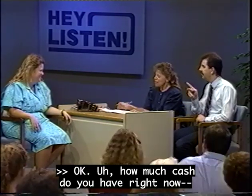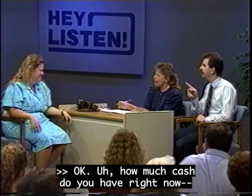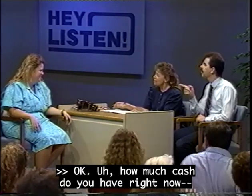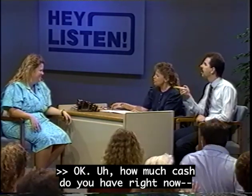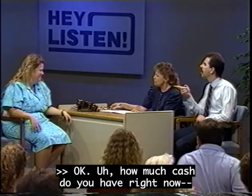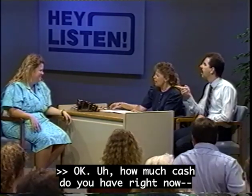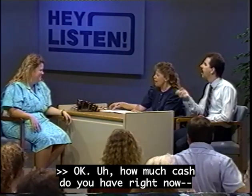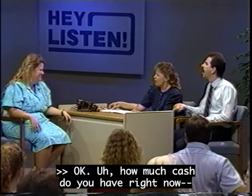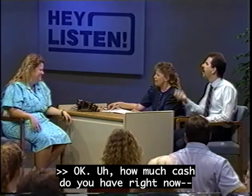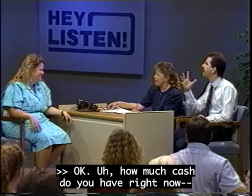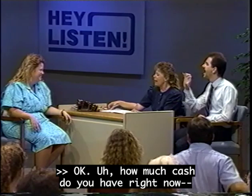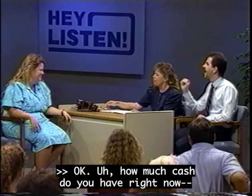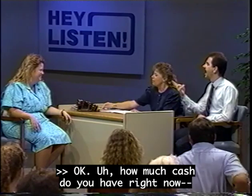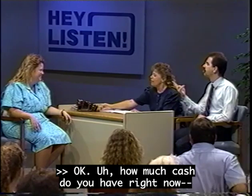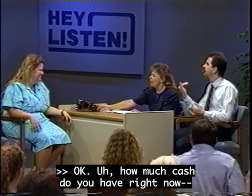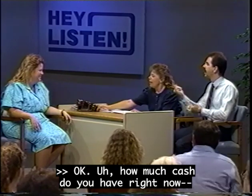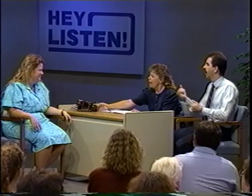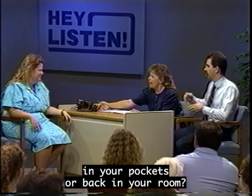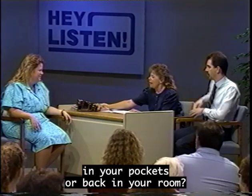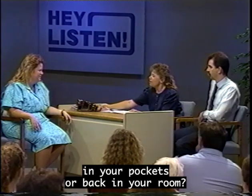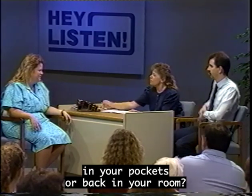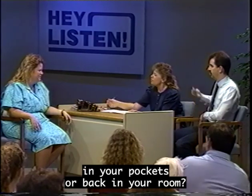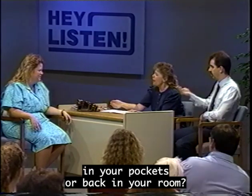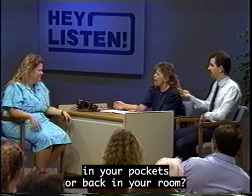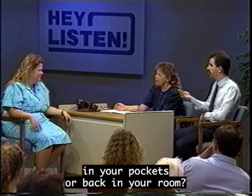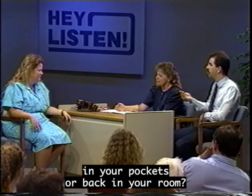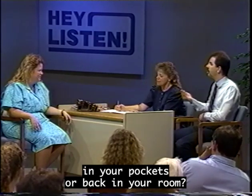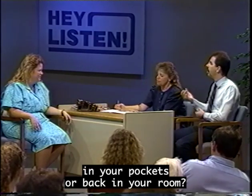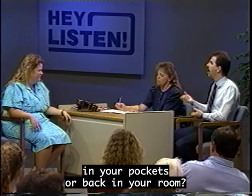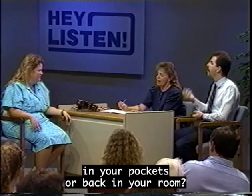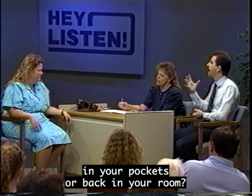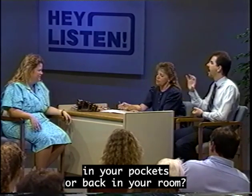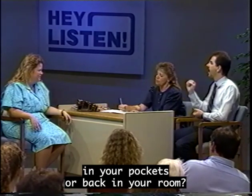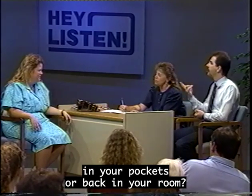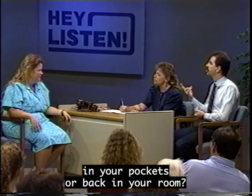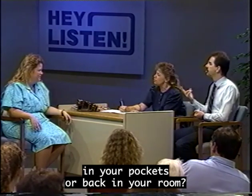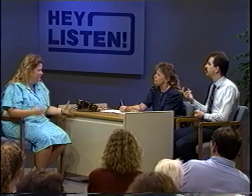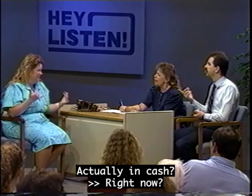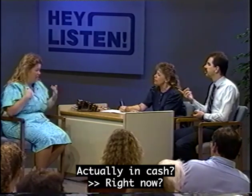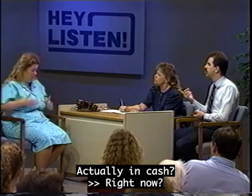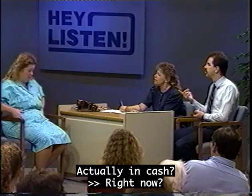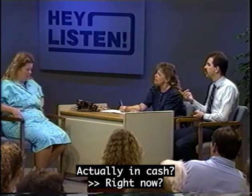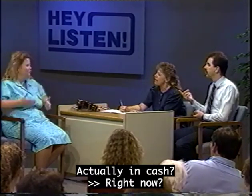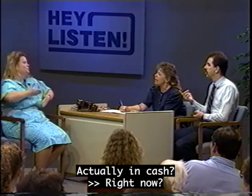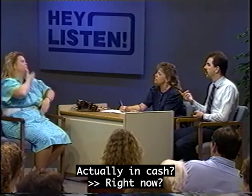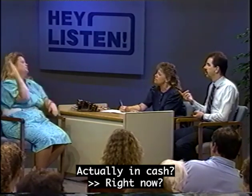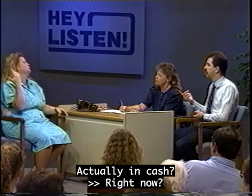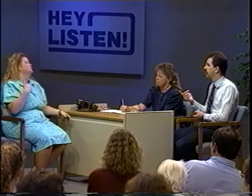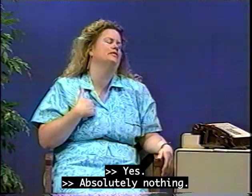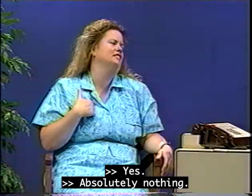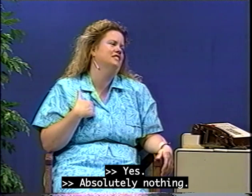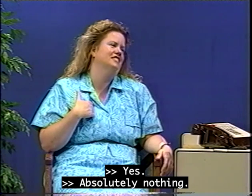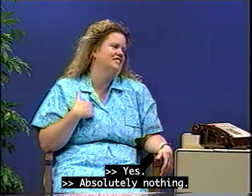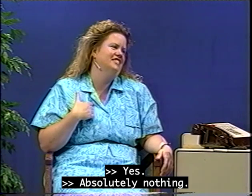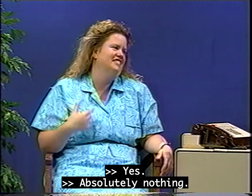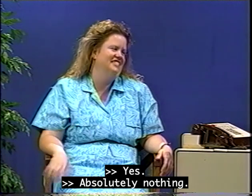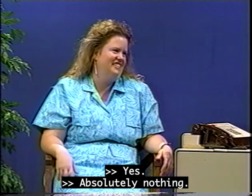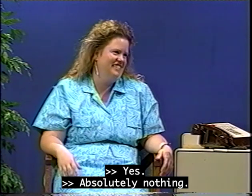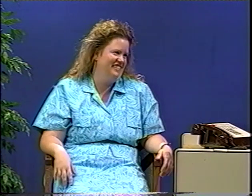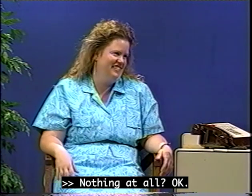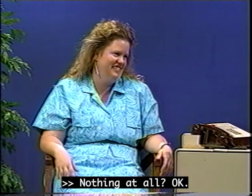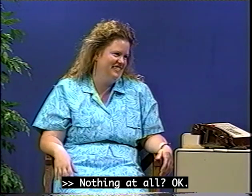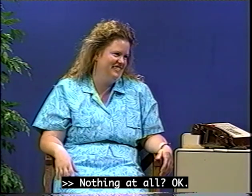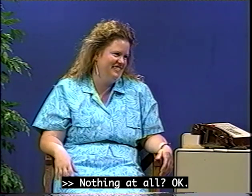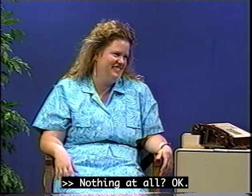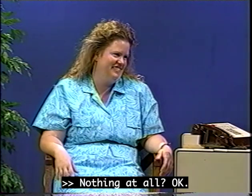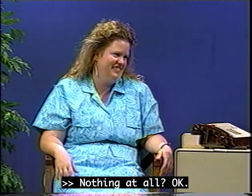How much cash do you have right now? In your pockets or back in your room? Actually in cash? Right now? Yes. Absolutely